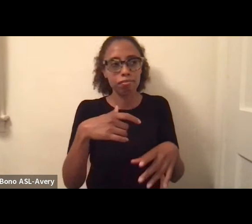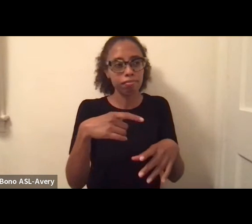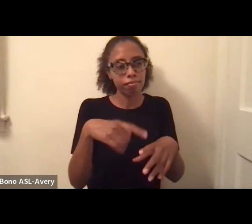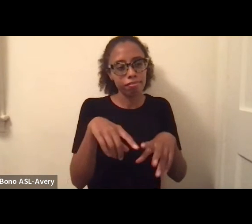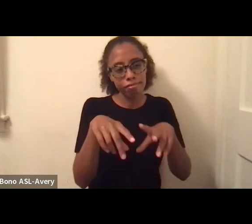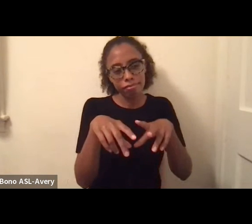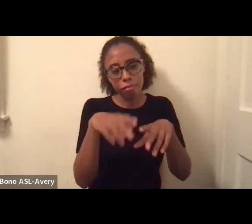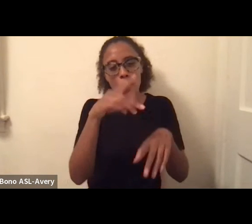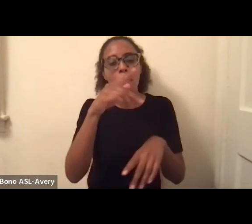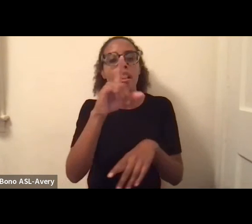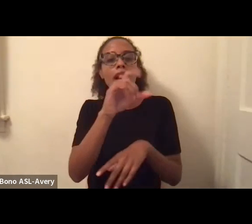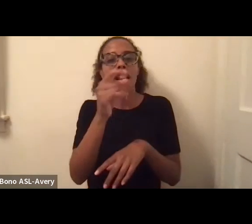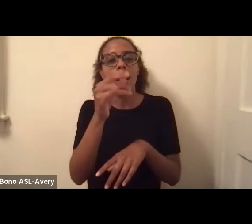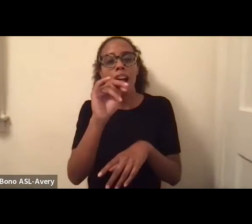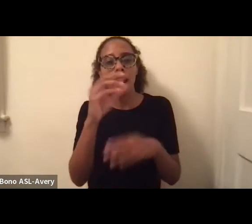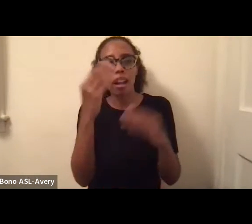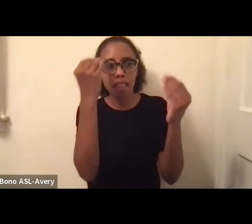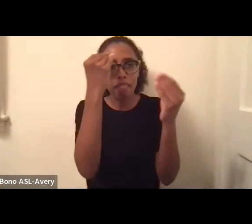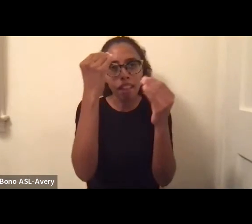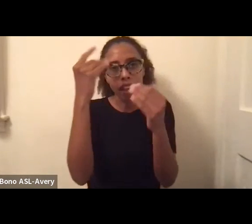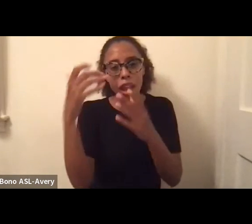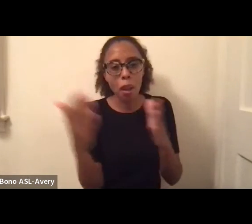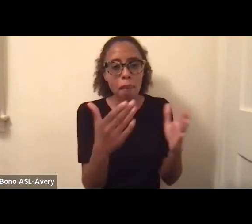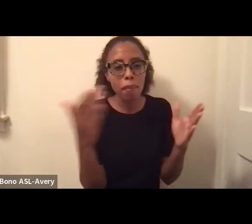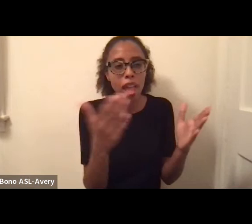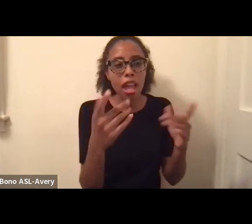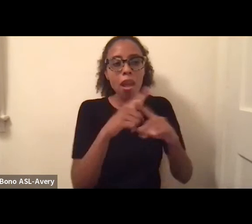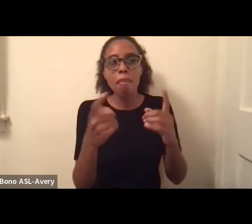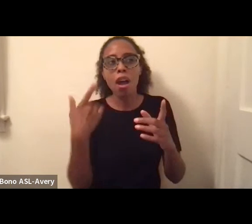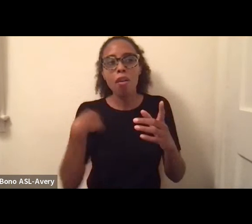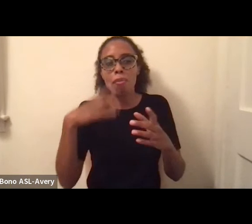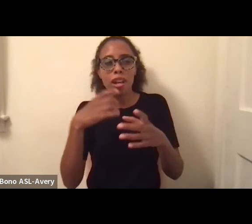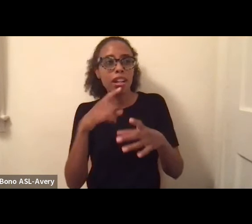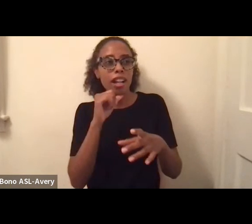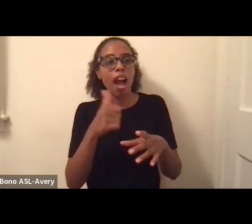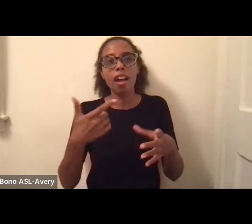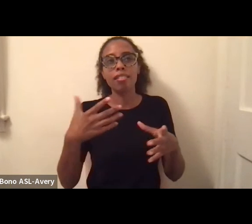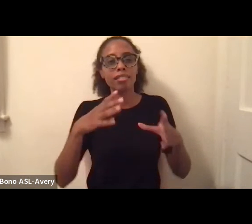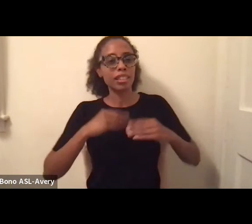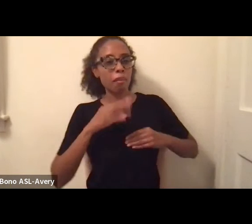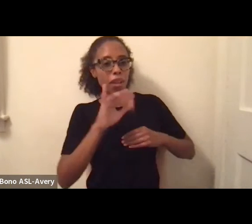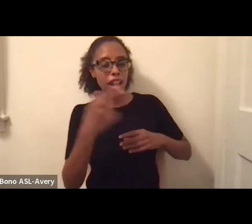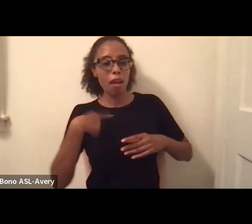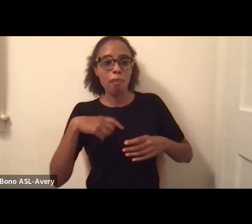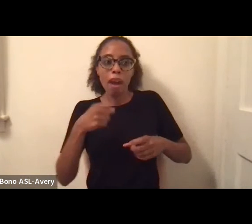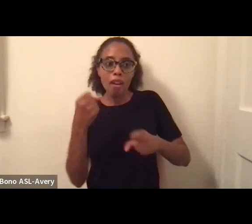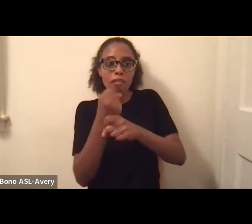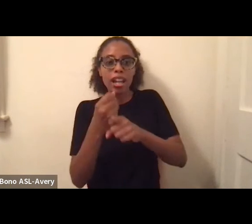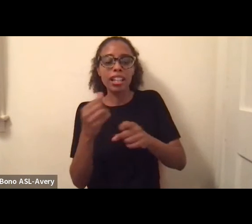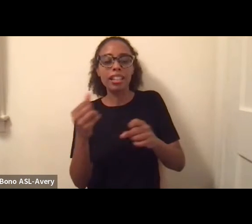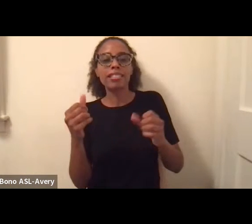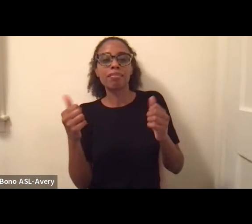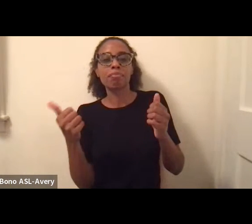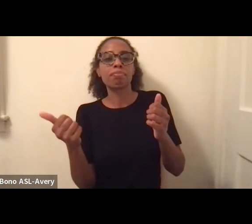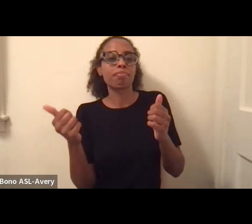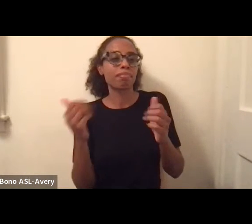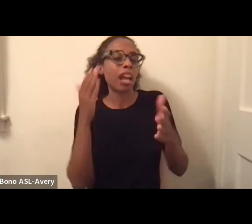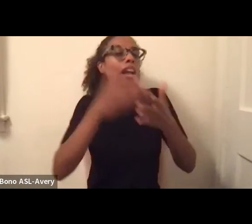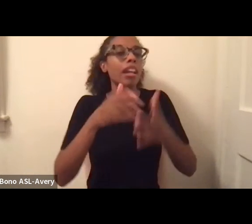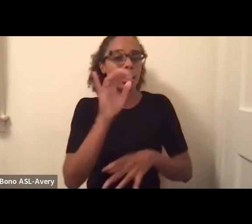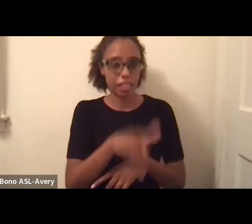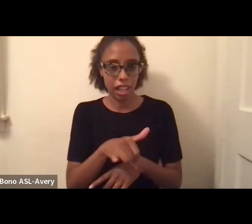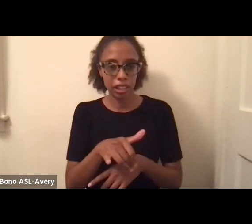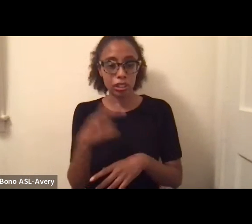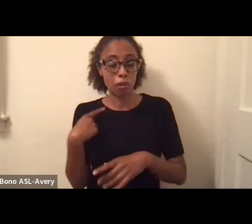also visioning and building. And so I come on this last class feeling both heavy